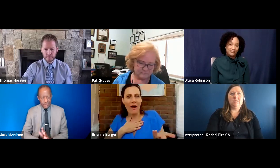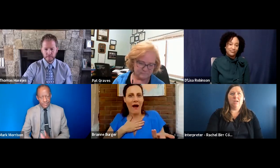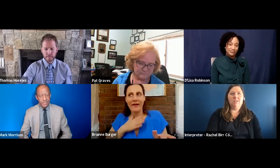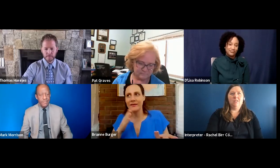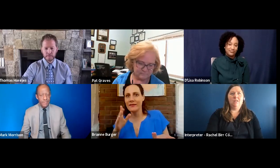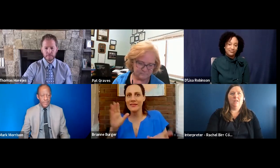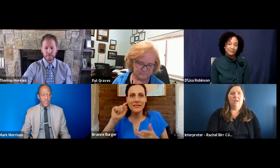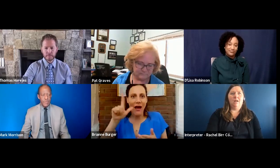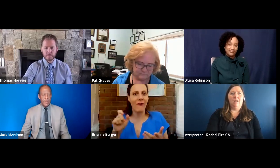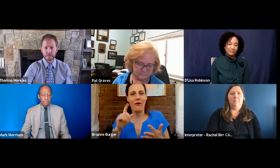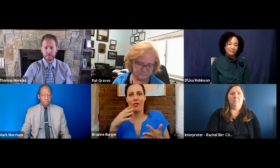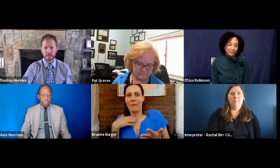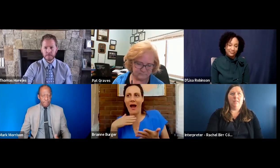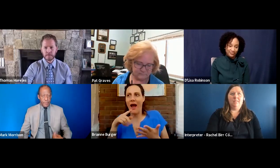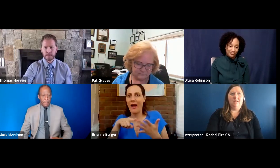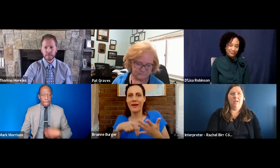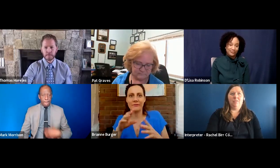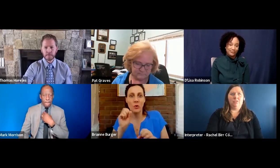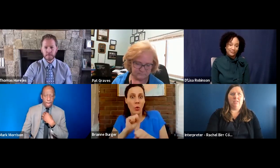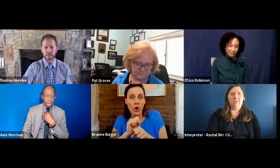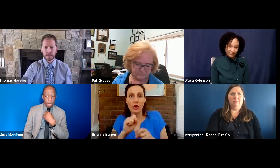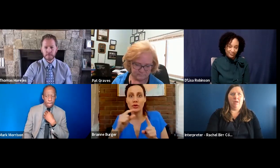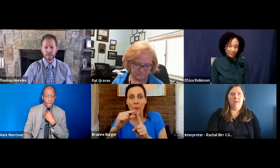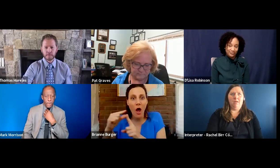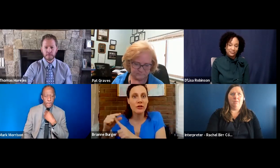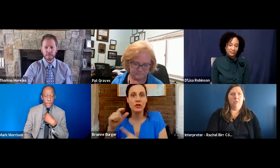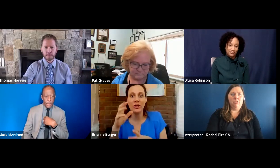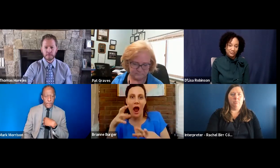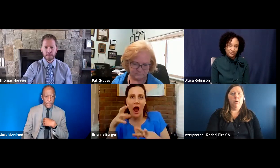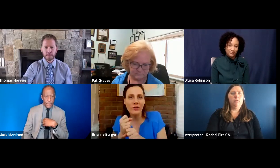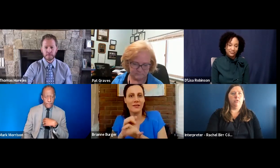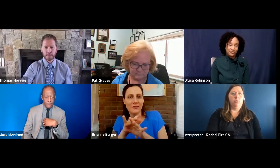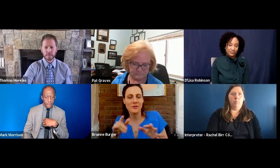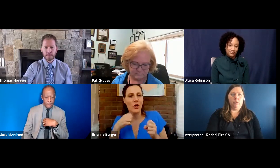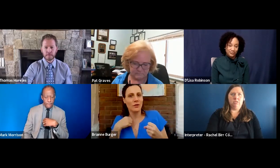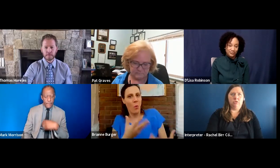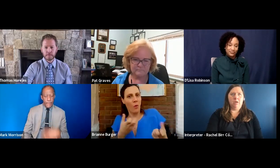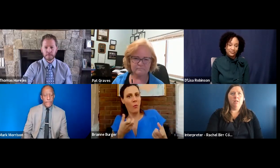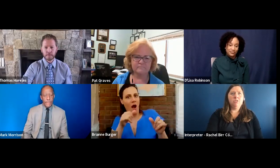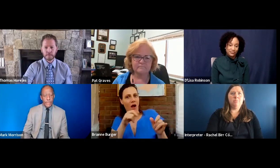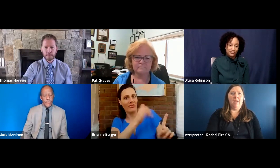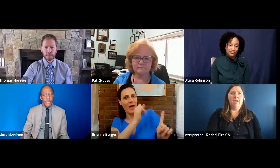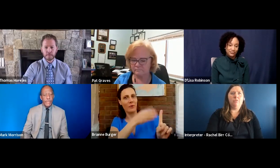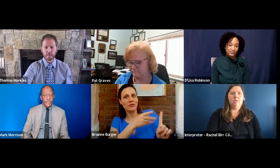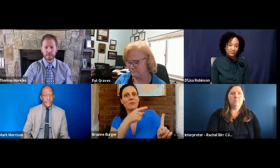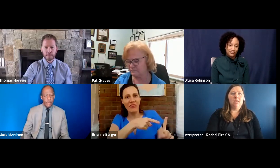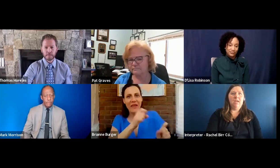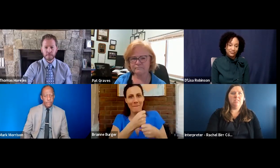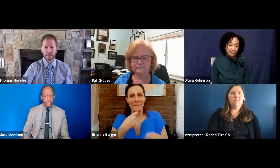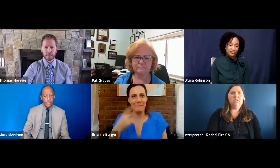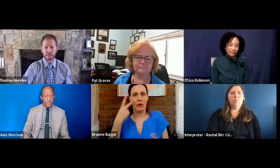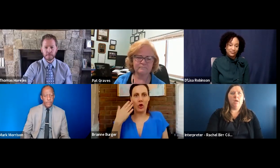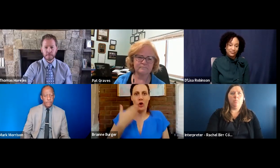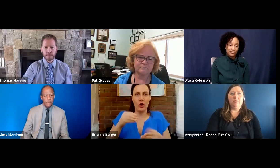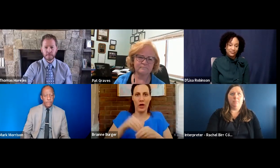communication style. They'll have an understanding of my communication mode. They'll know my work terminology, my acronyms. And